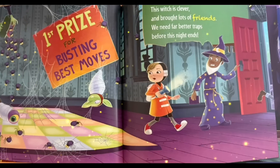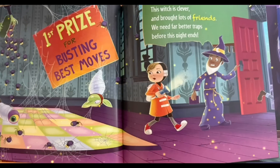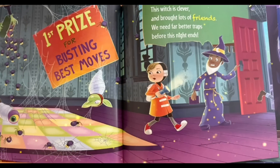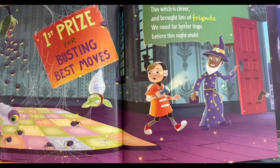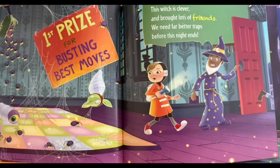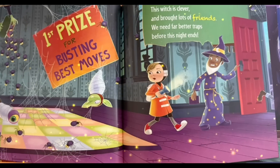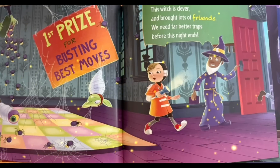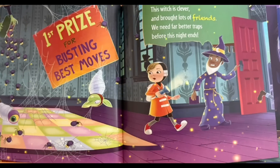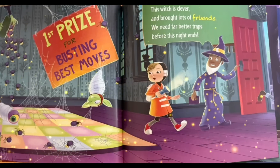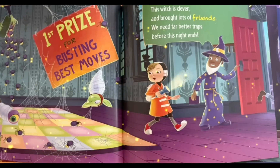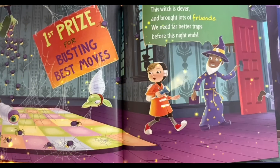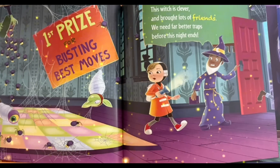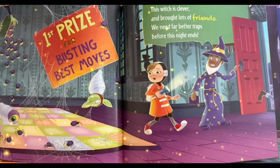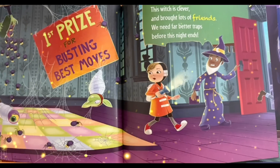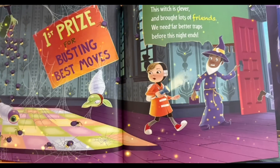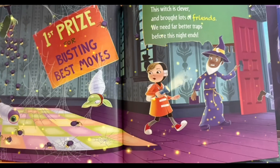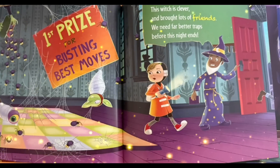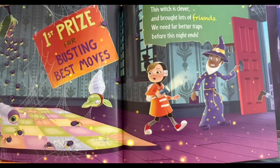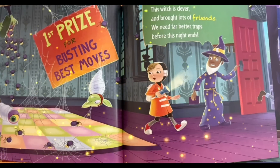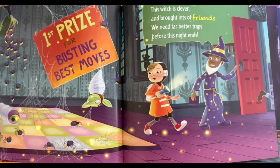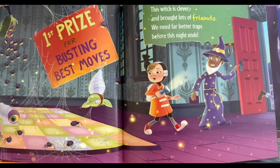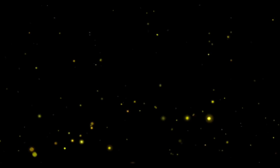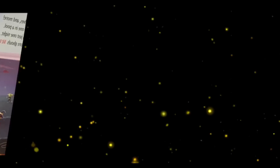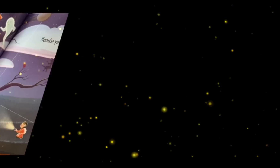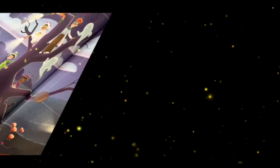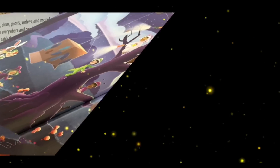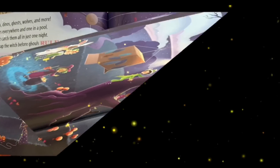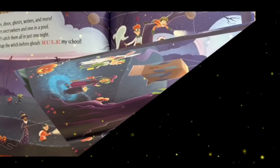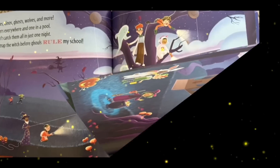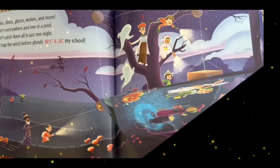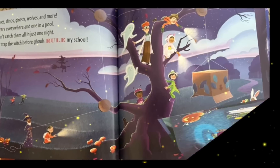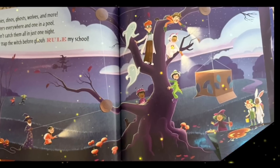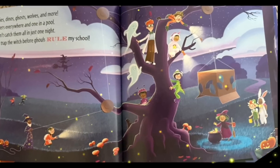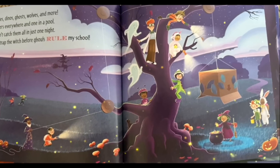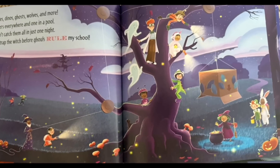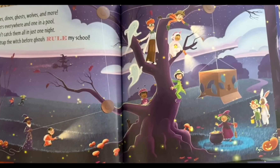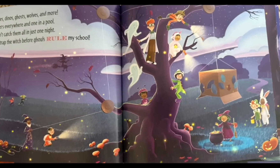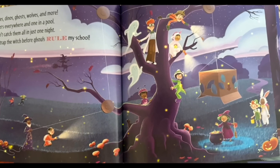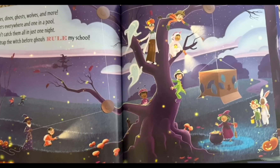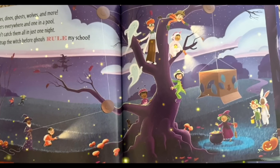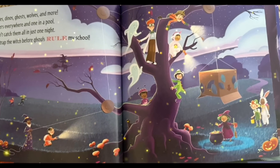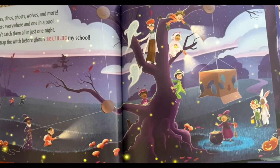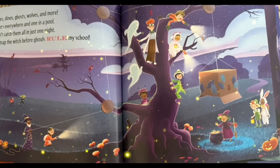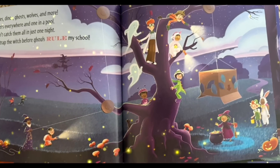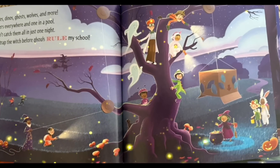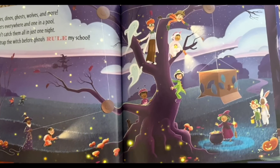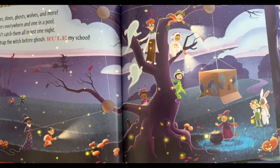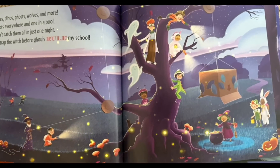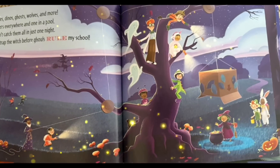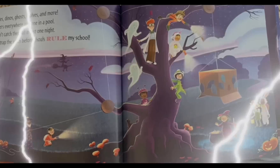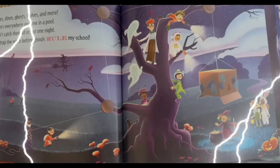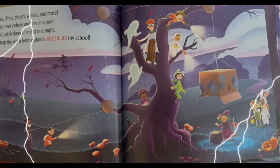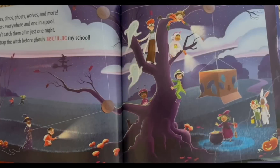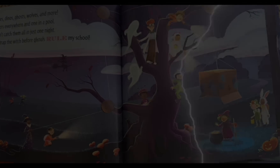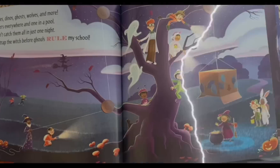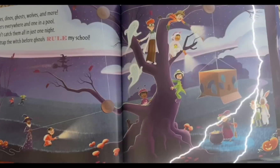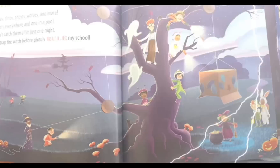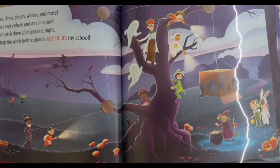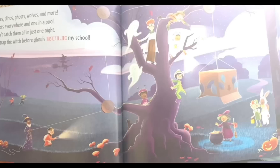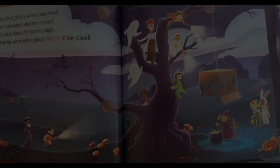before this night ends. Zombies, dinos, ghosts, wolves,